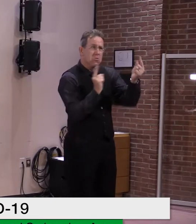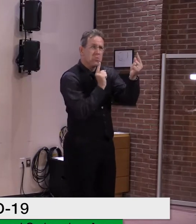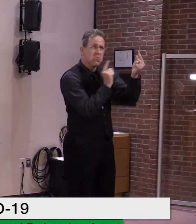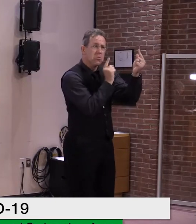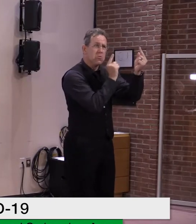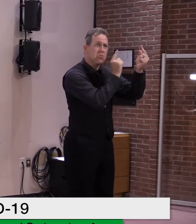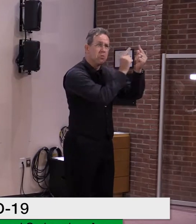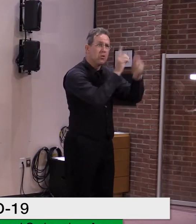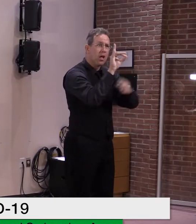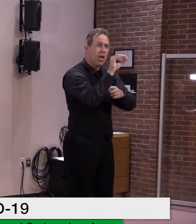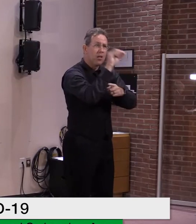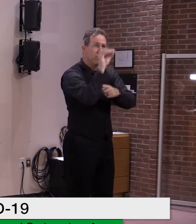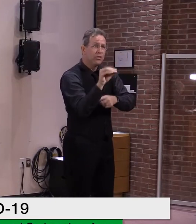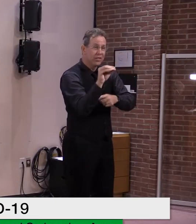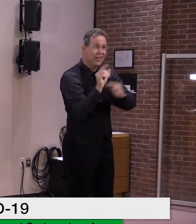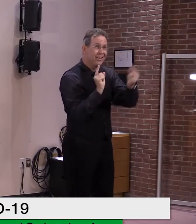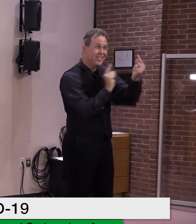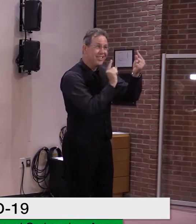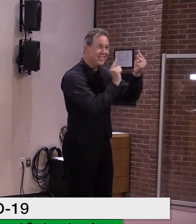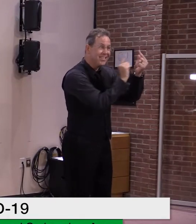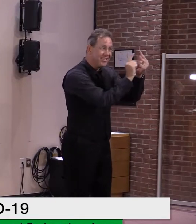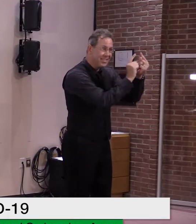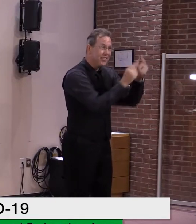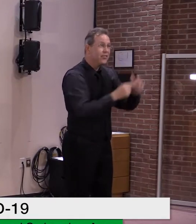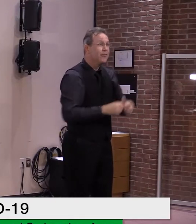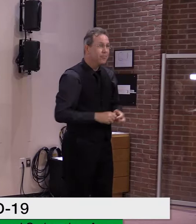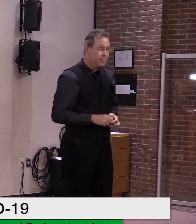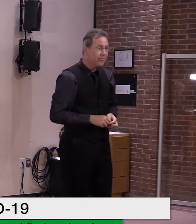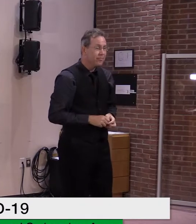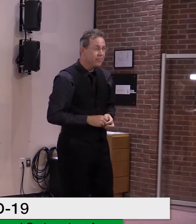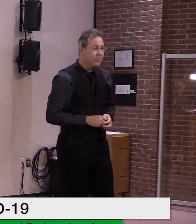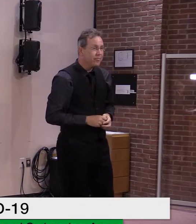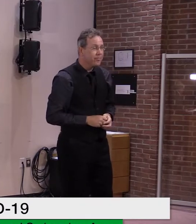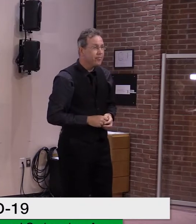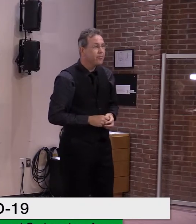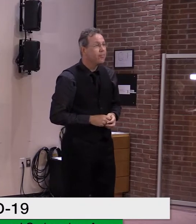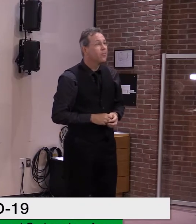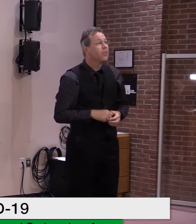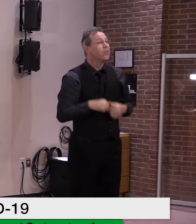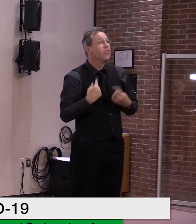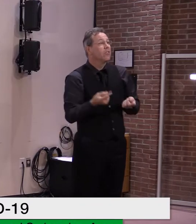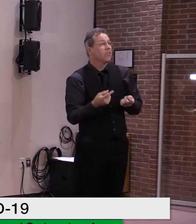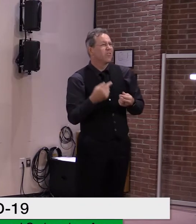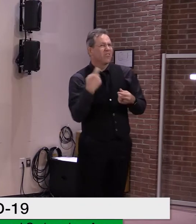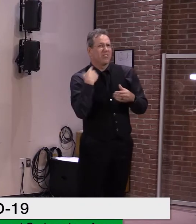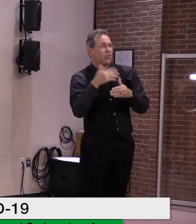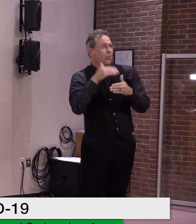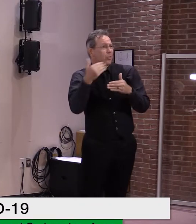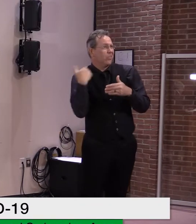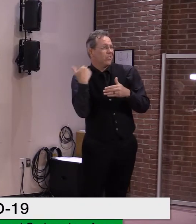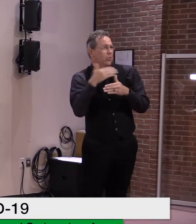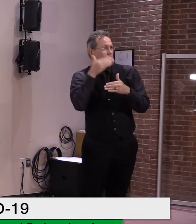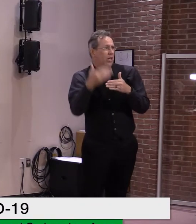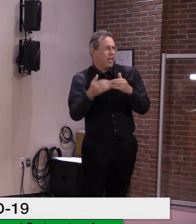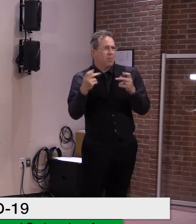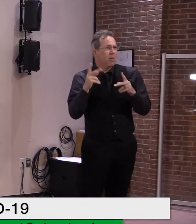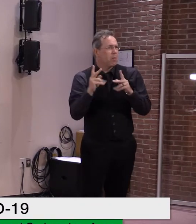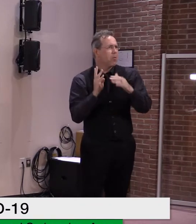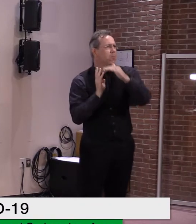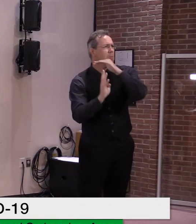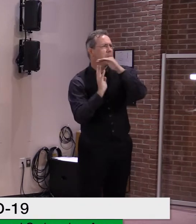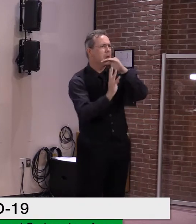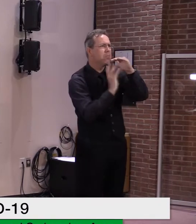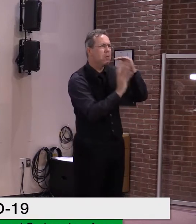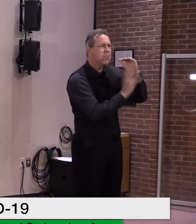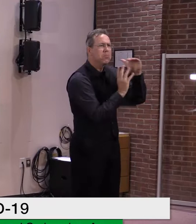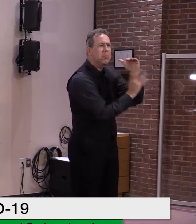80% of eligible Vermonters. Over the weekend, many Vermonters stepped up to get vaccinated. As of this